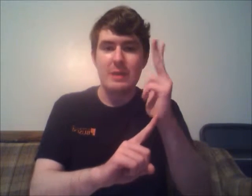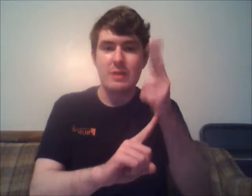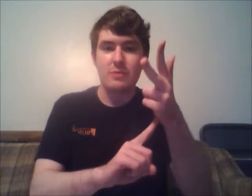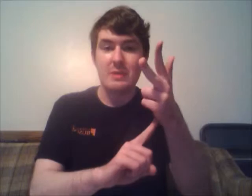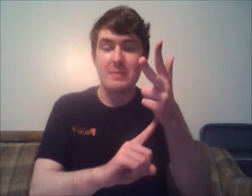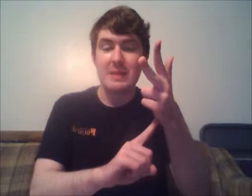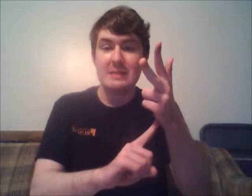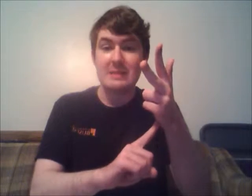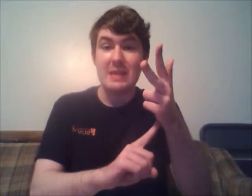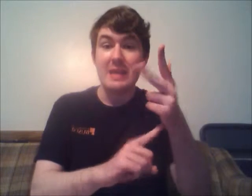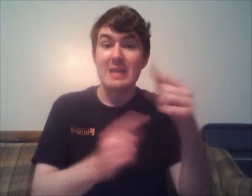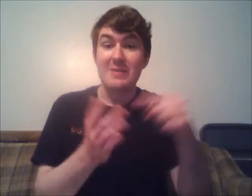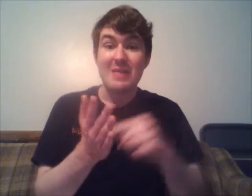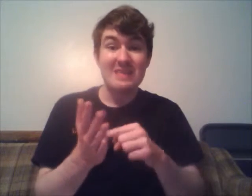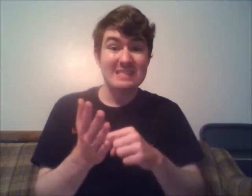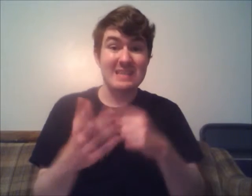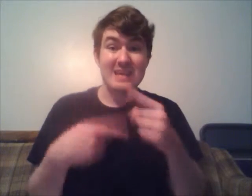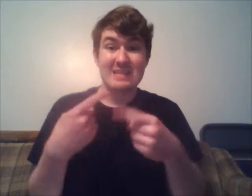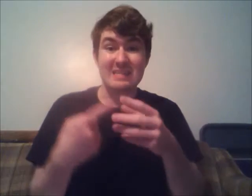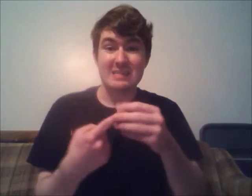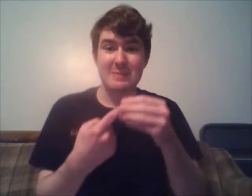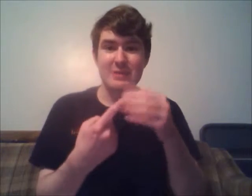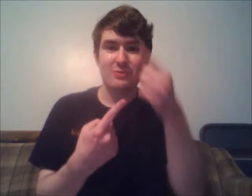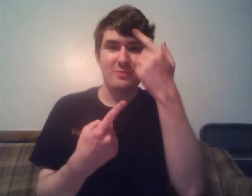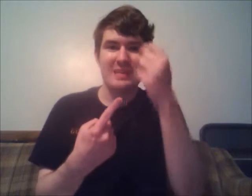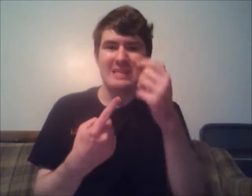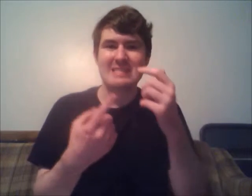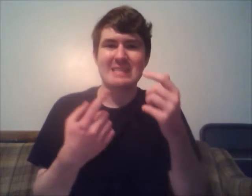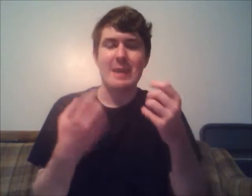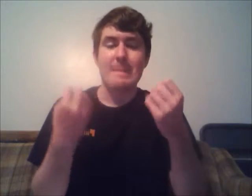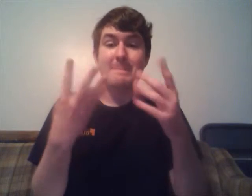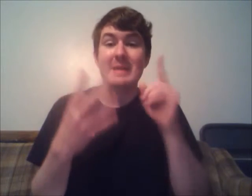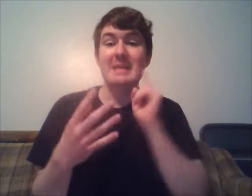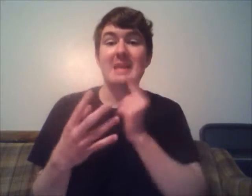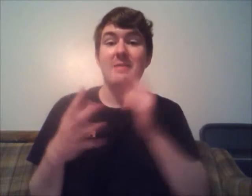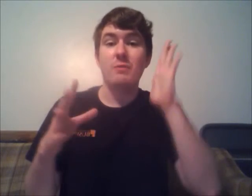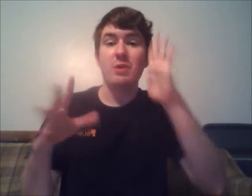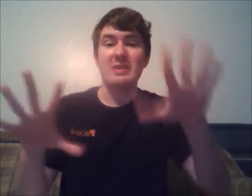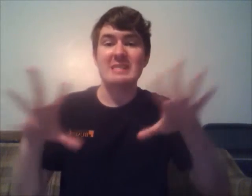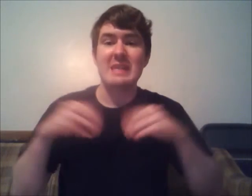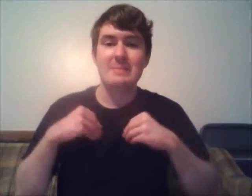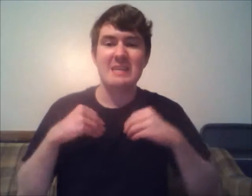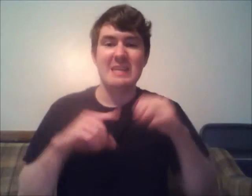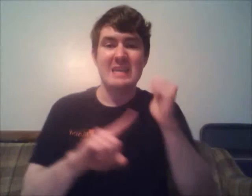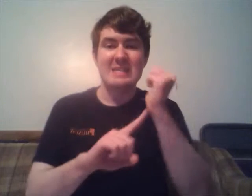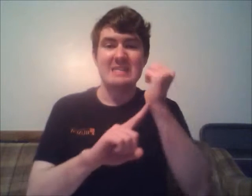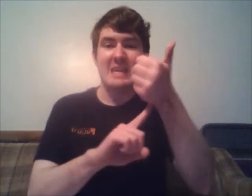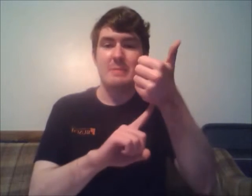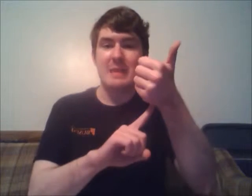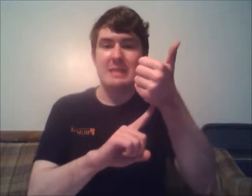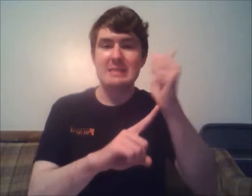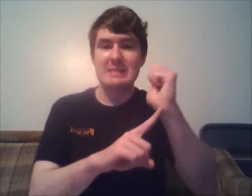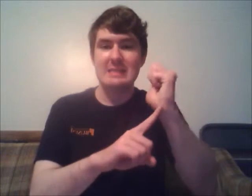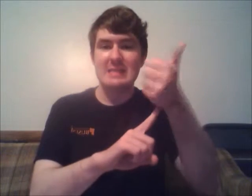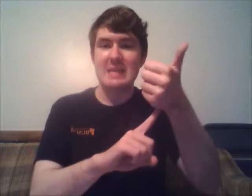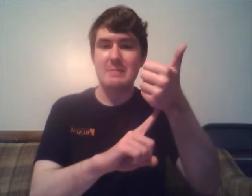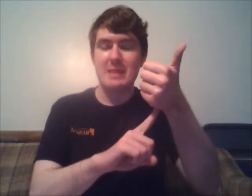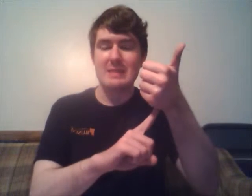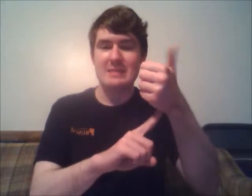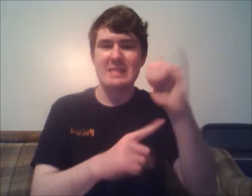3 minutes. Now, and this sign is special because many deaf will accept 10 minutes, 10 minutes, and that's